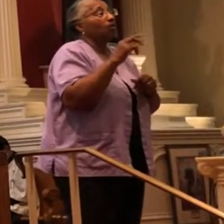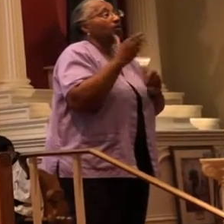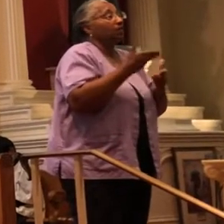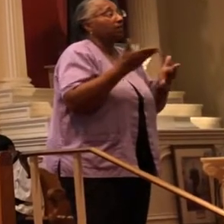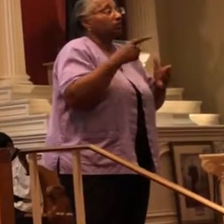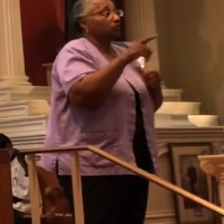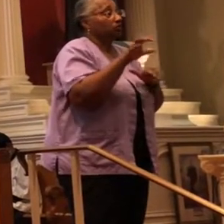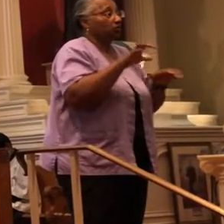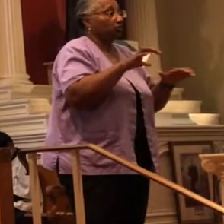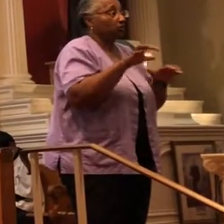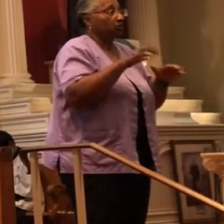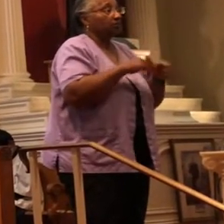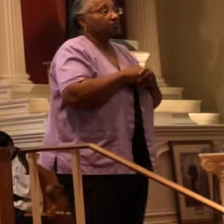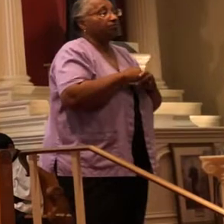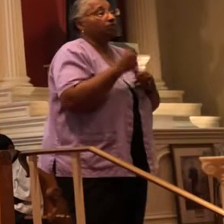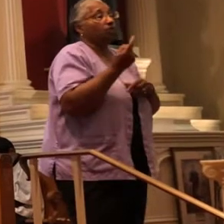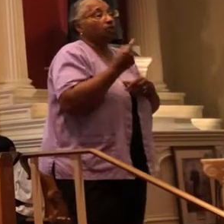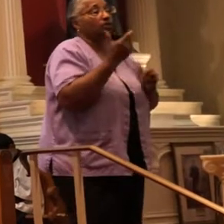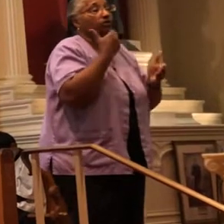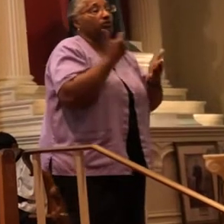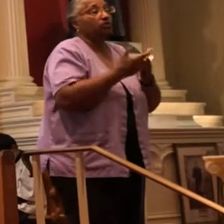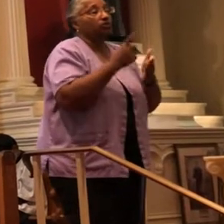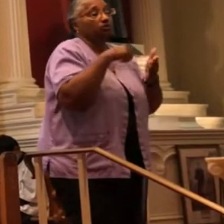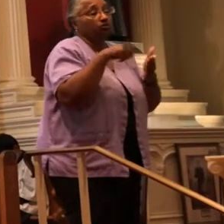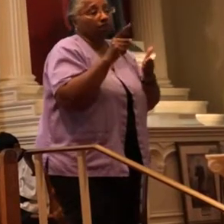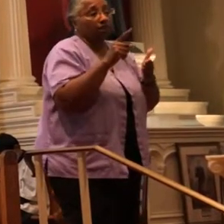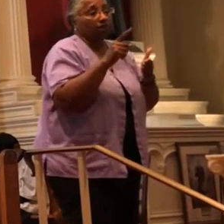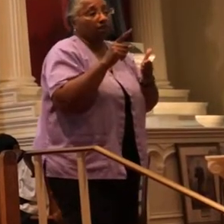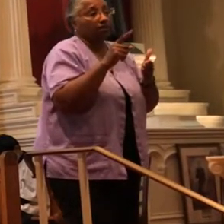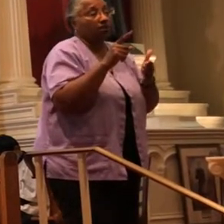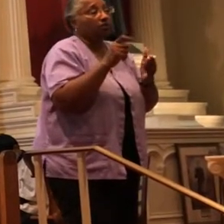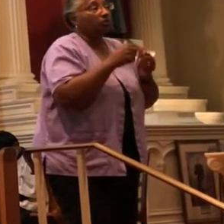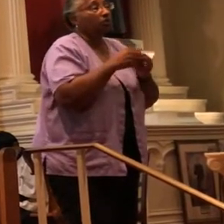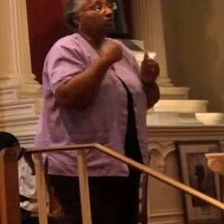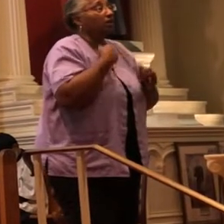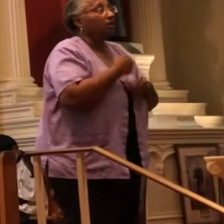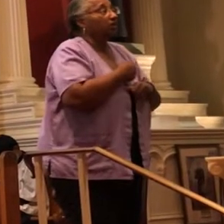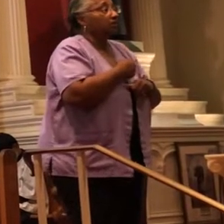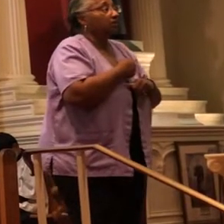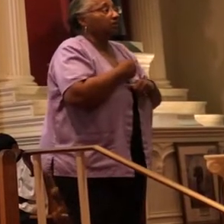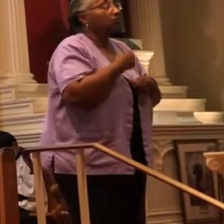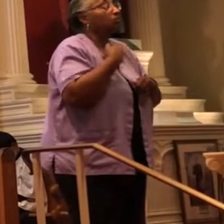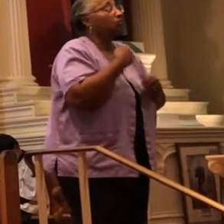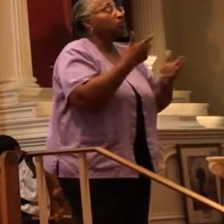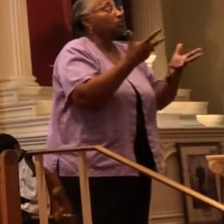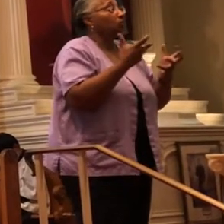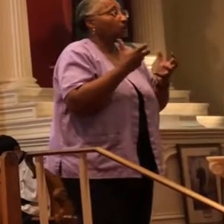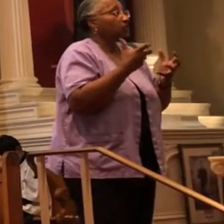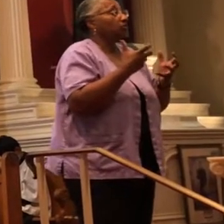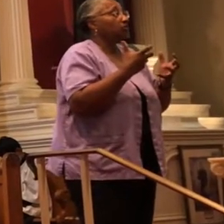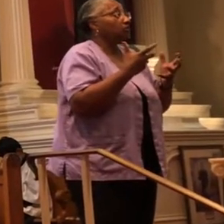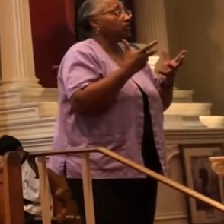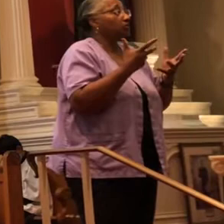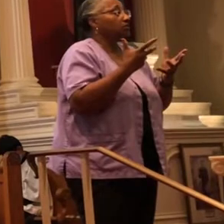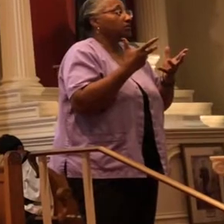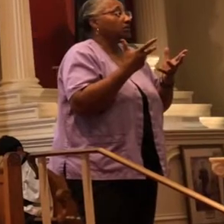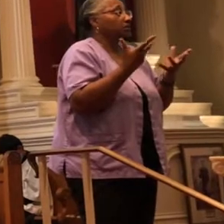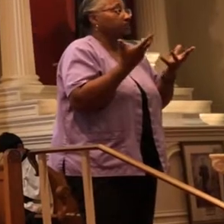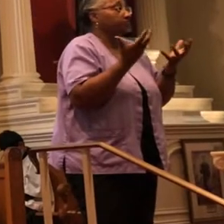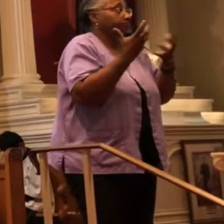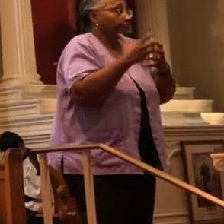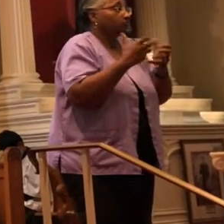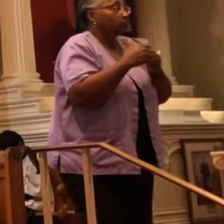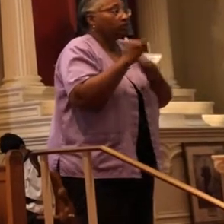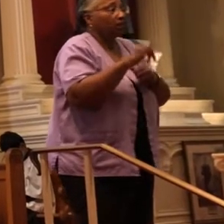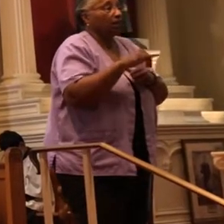doing, it's always good to check with us, and we want to facilitate that we can come back to